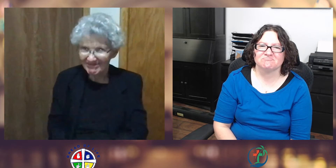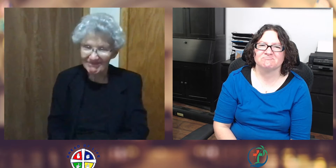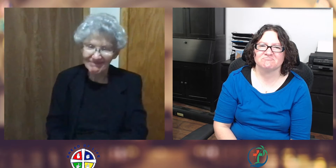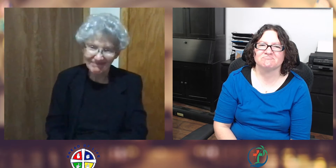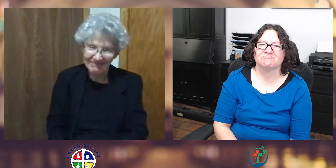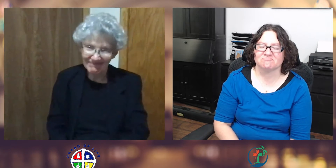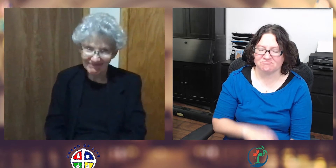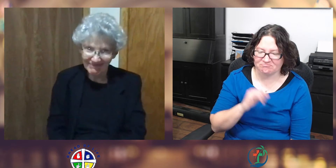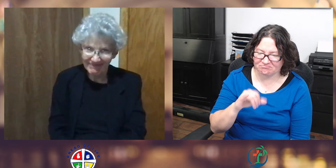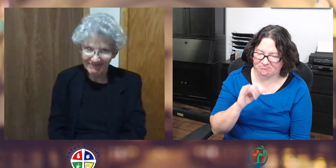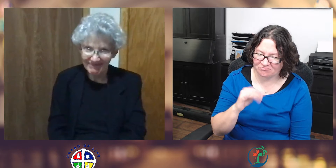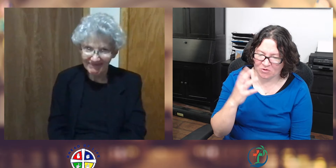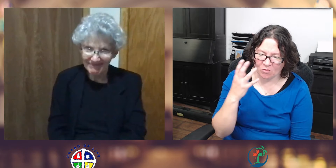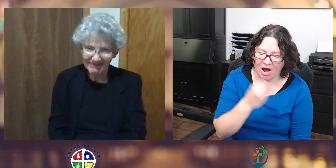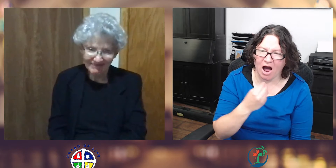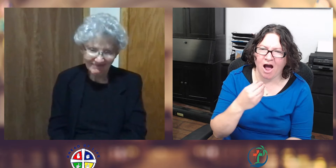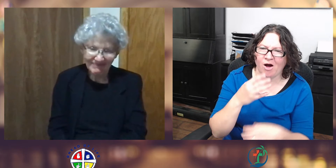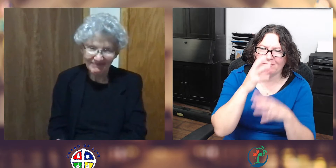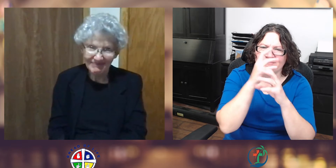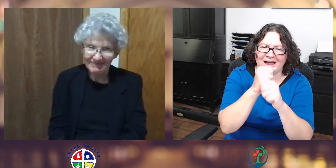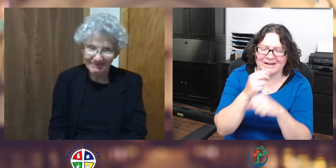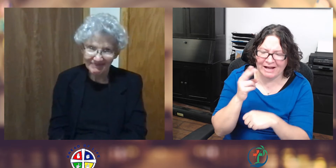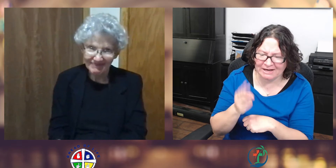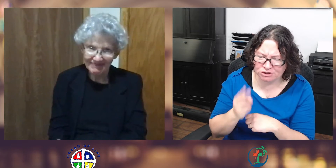How about you?